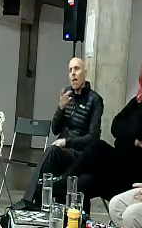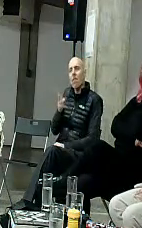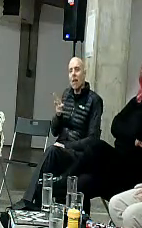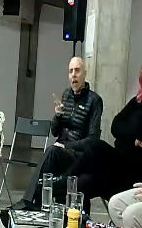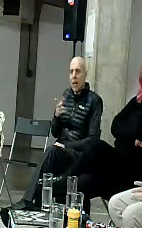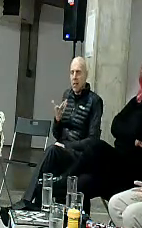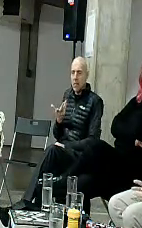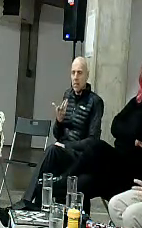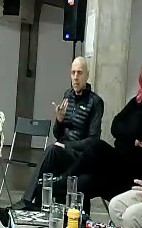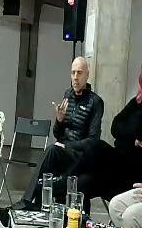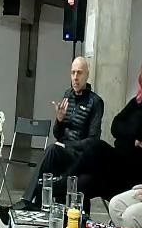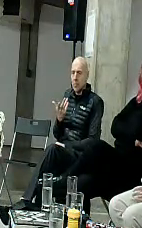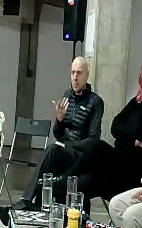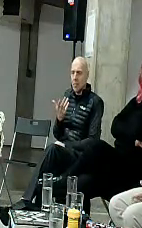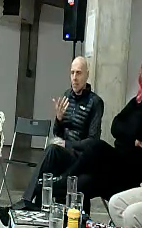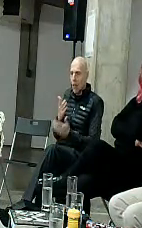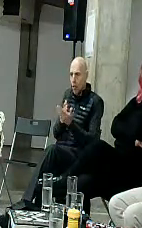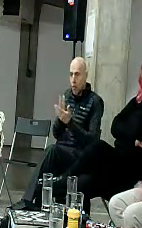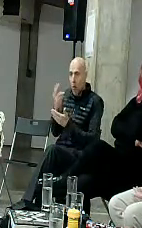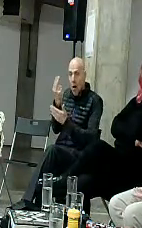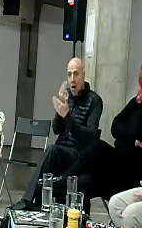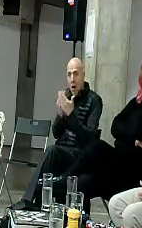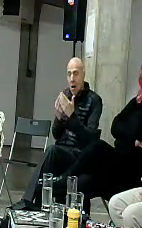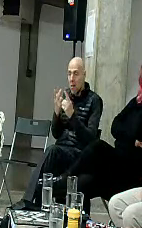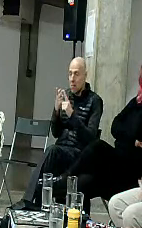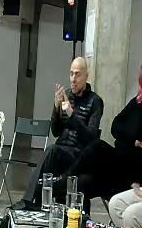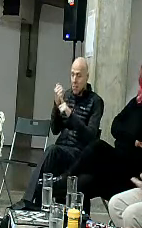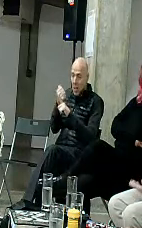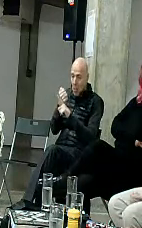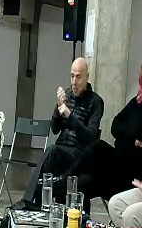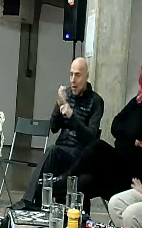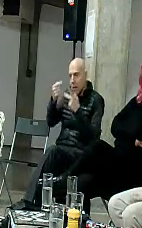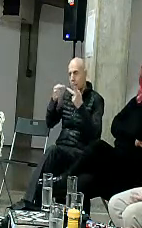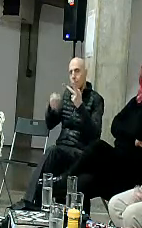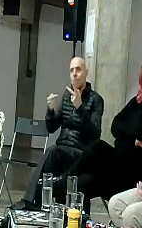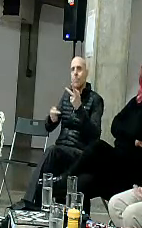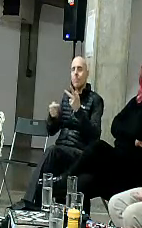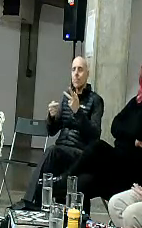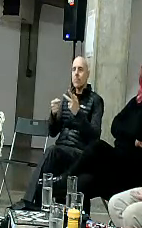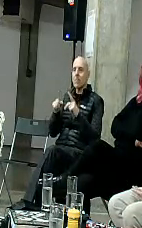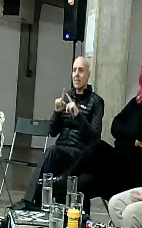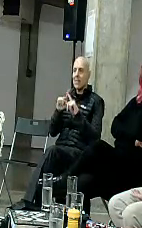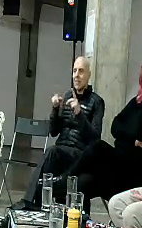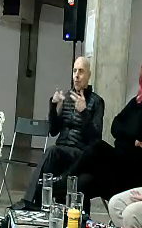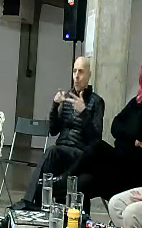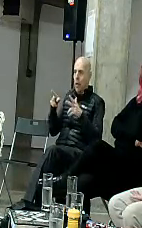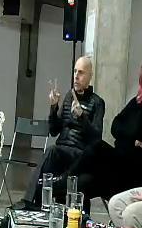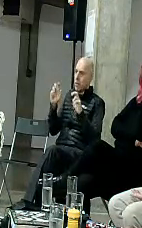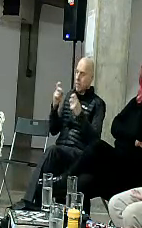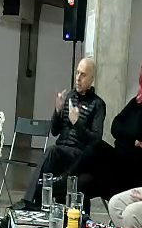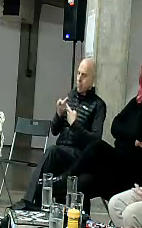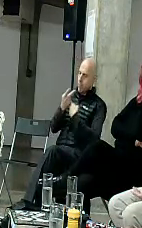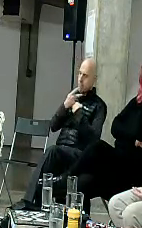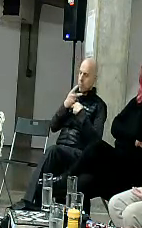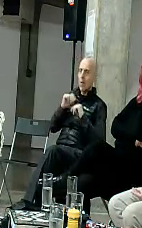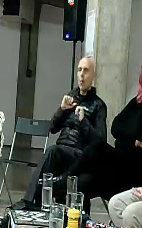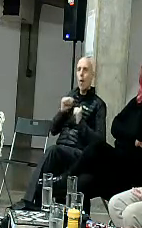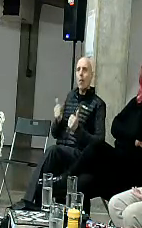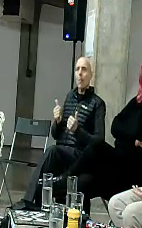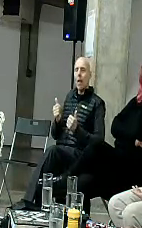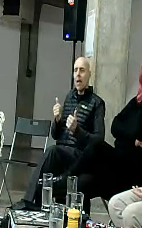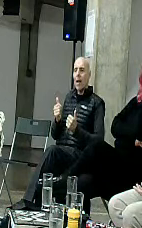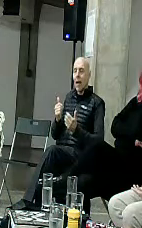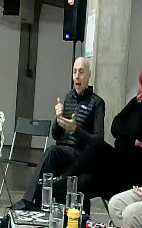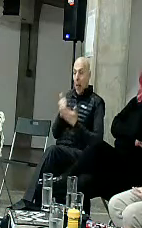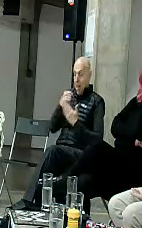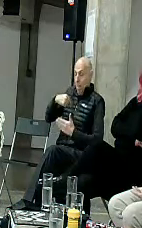through artwork, of campaigning, all the different ways of well-being that could help me